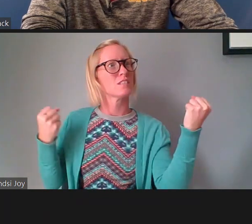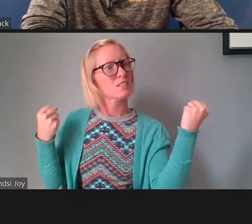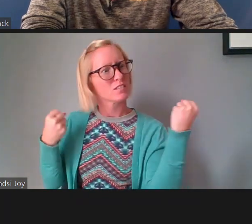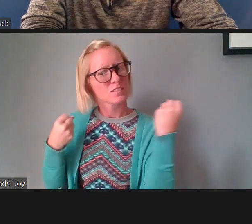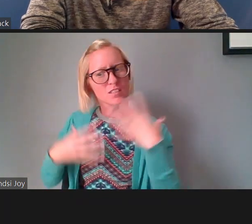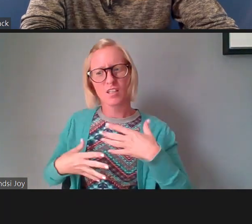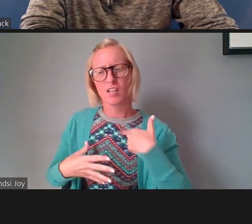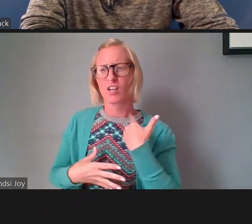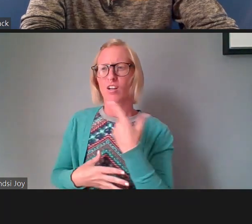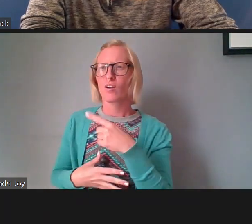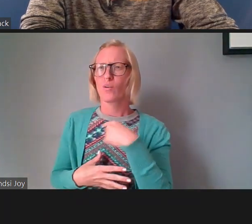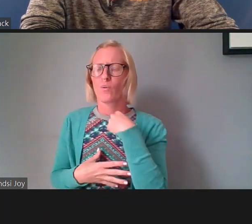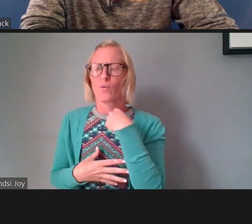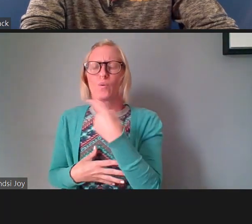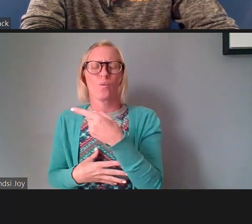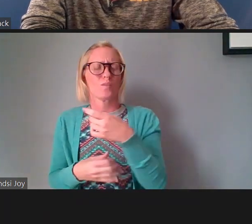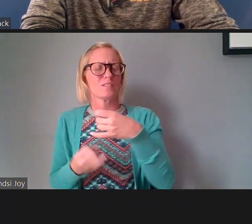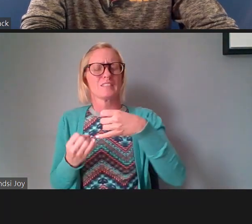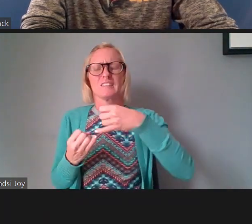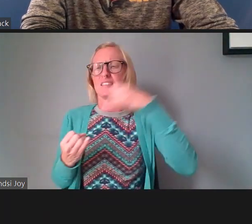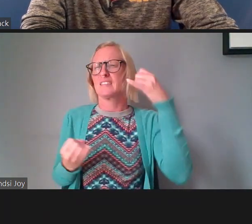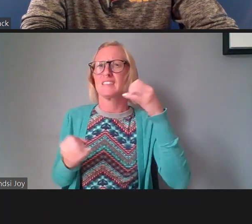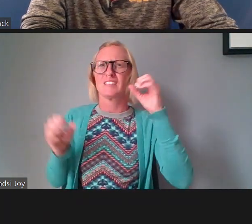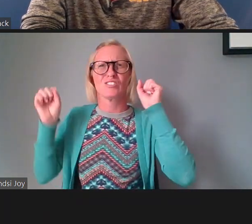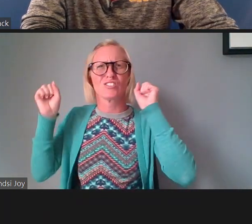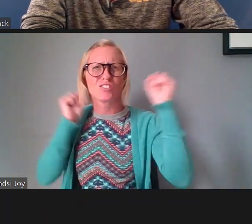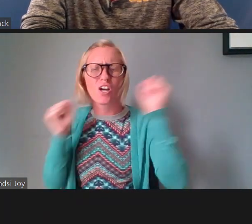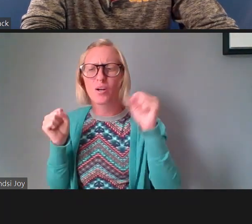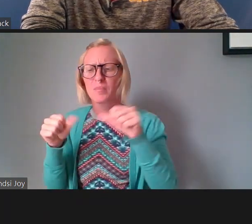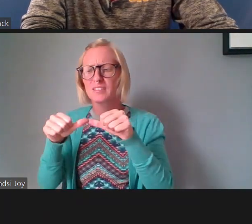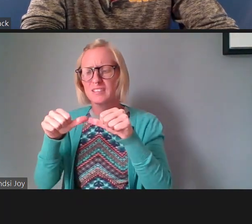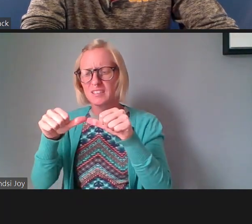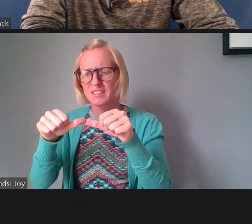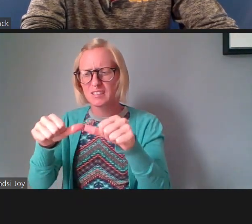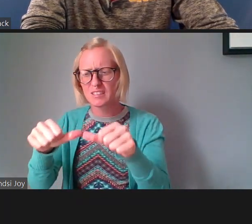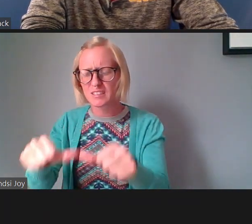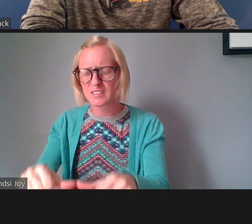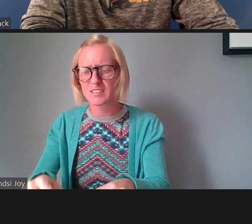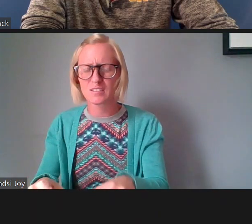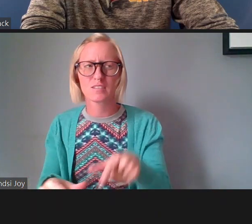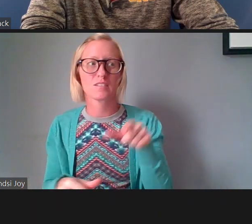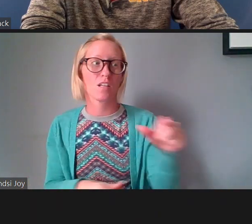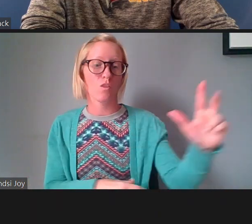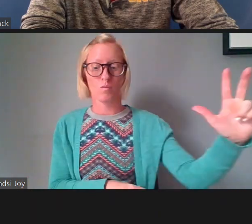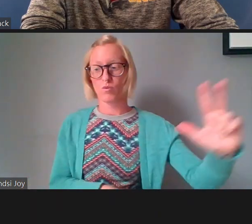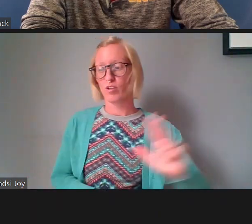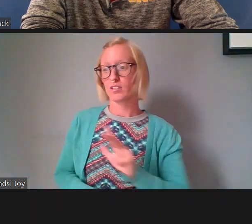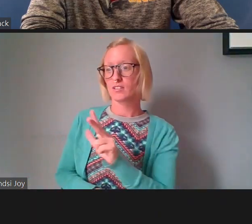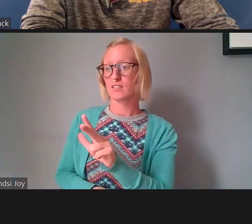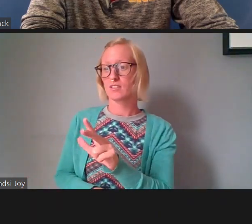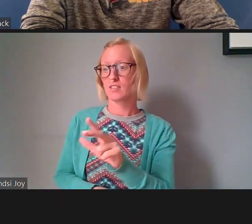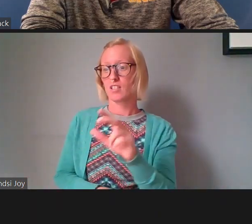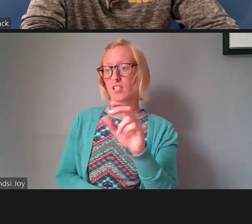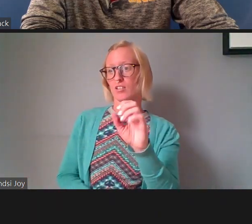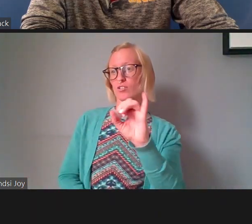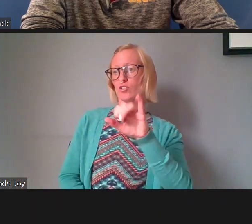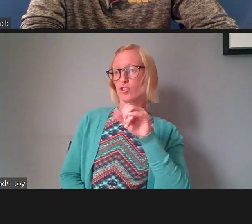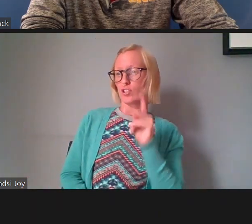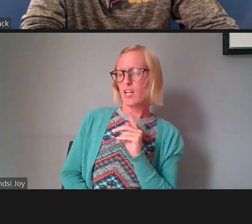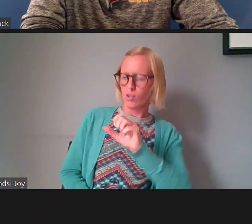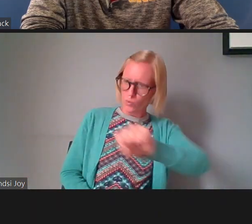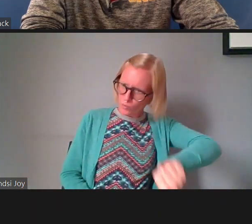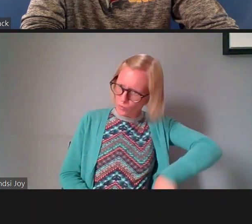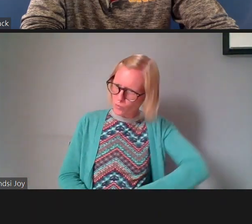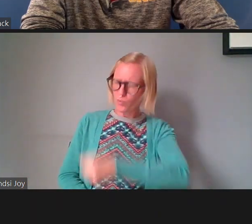voice was thin, needle-sharp, and insistent. The three boys rushed forward, and Jack drew his knife again with a